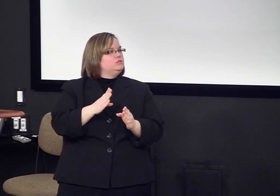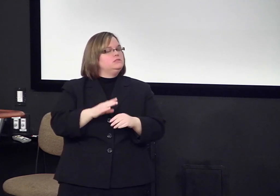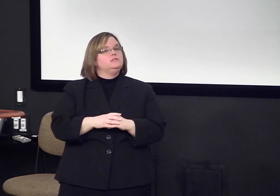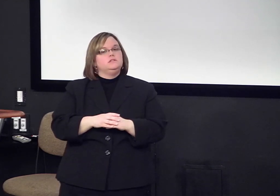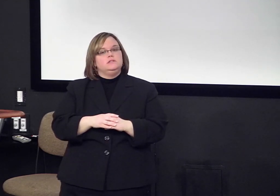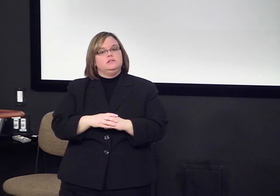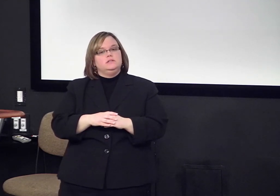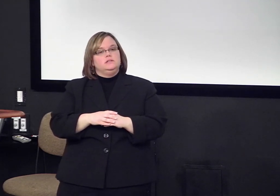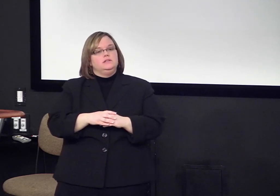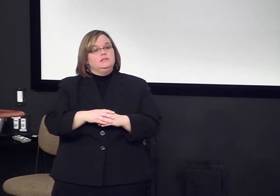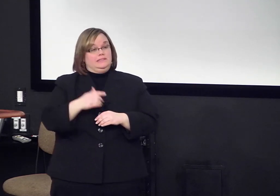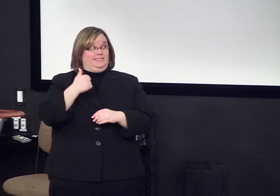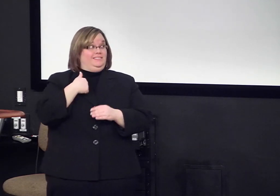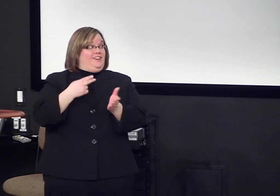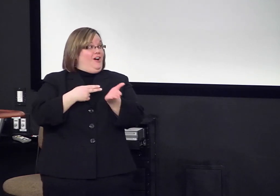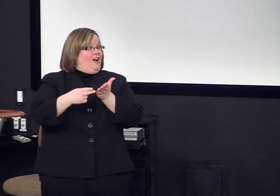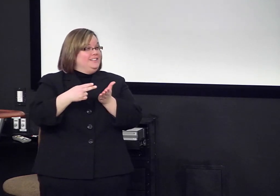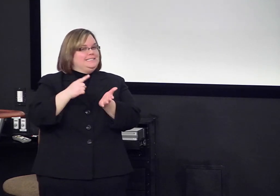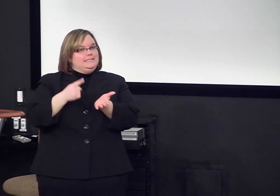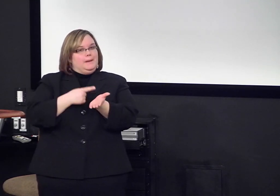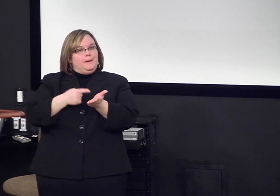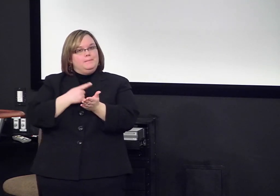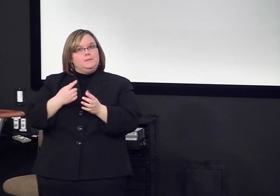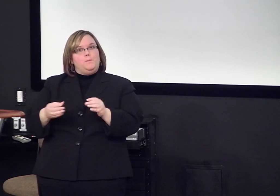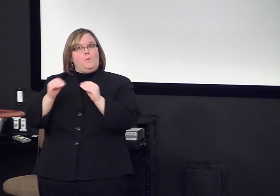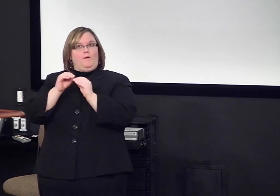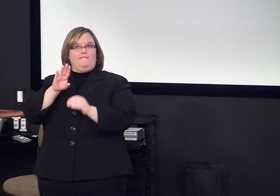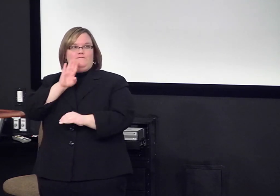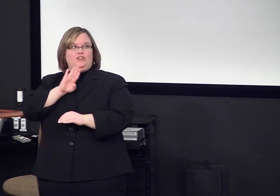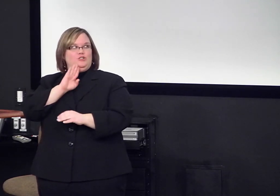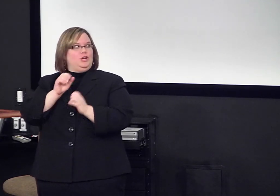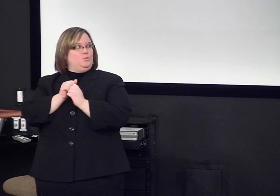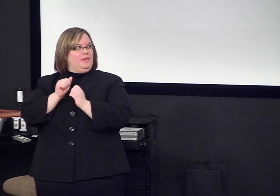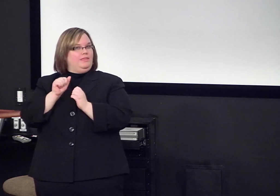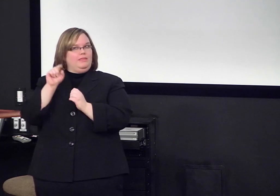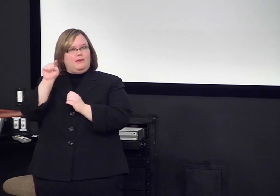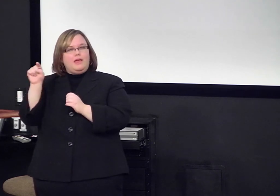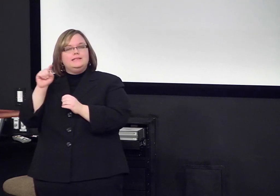cultural awareness in how to create rapport with deaf callers. And